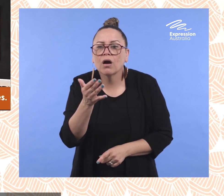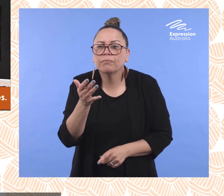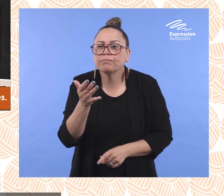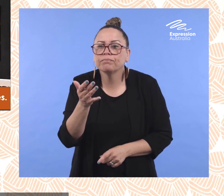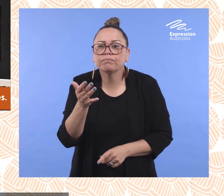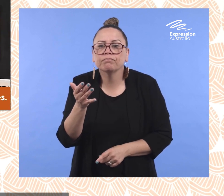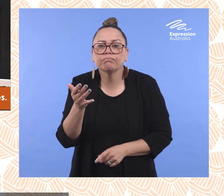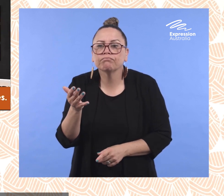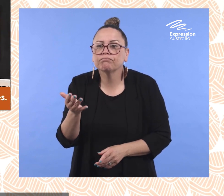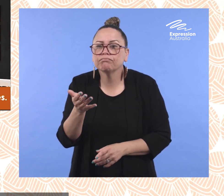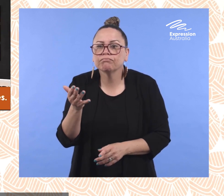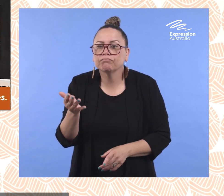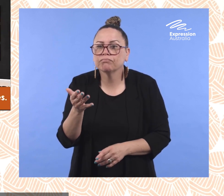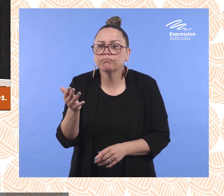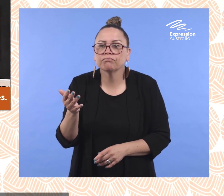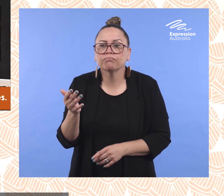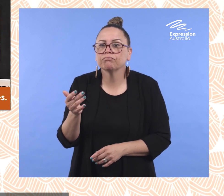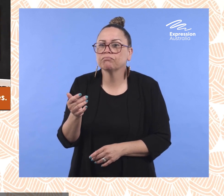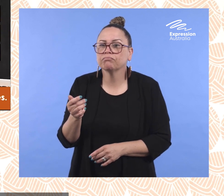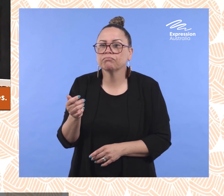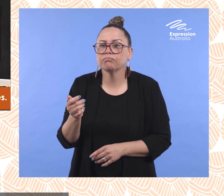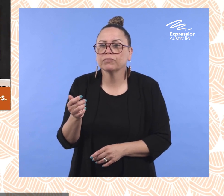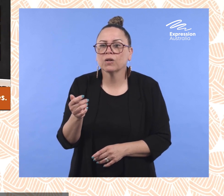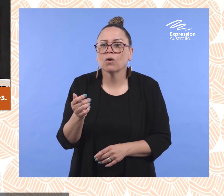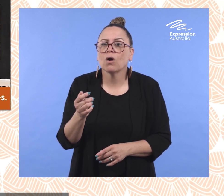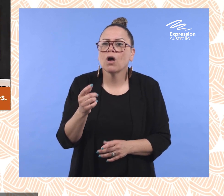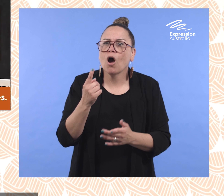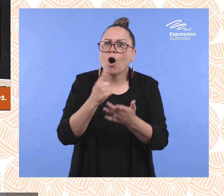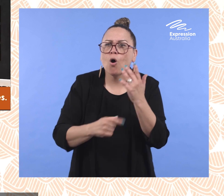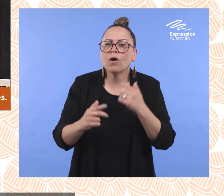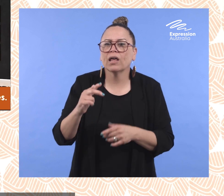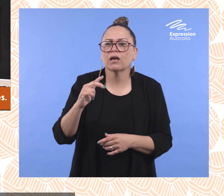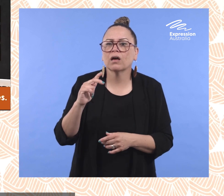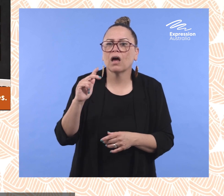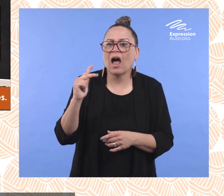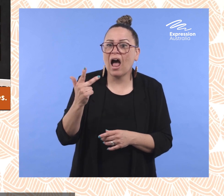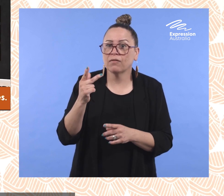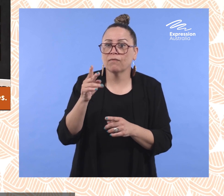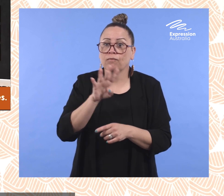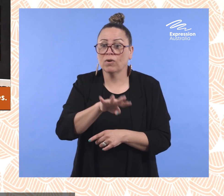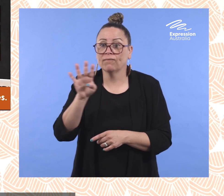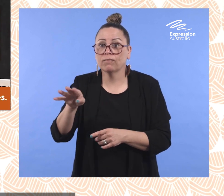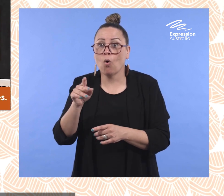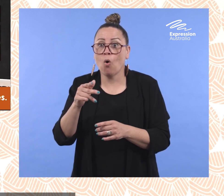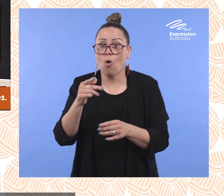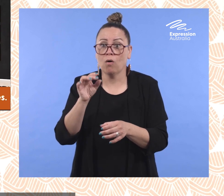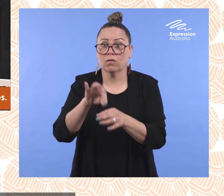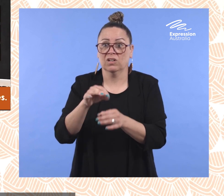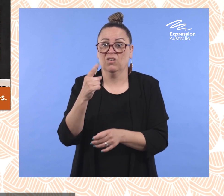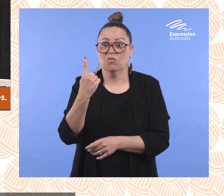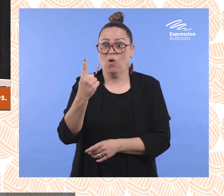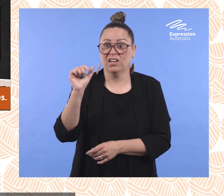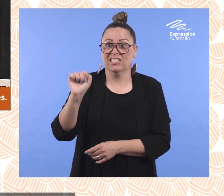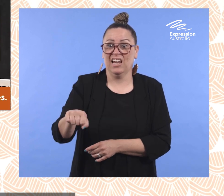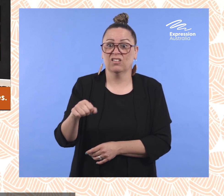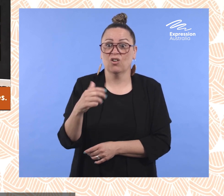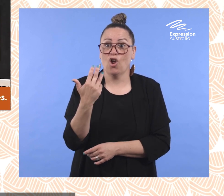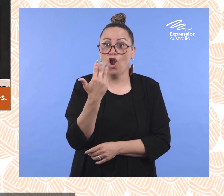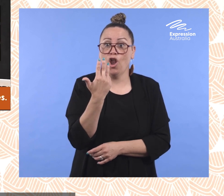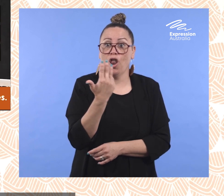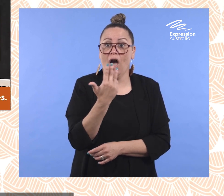of Australia's 44 referendums were a yes. And of course, the most successful Aboriginal one was the